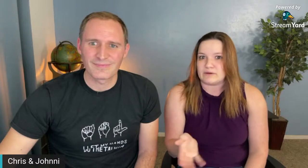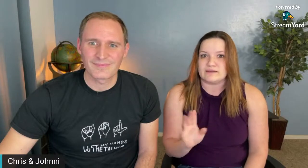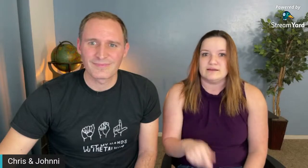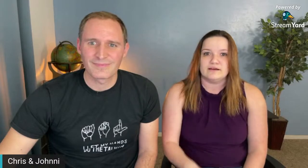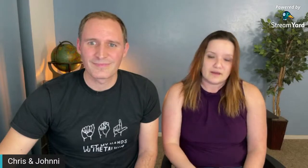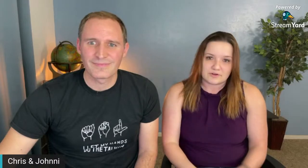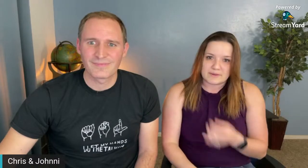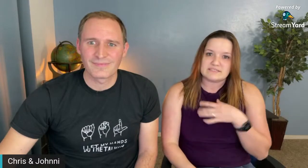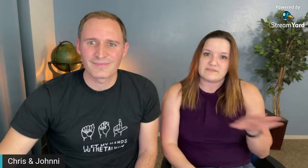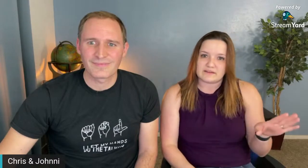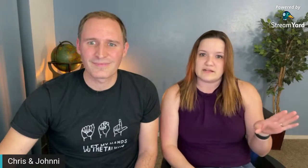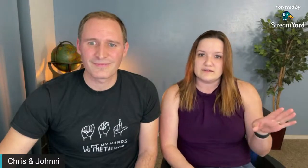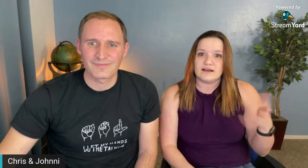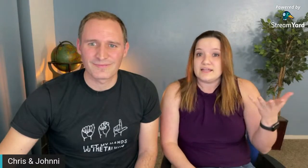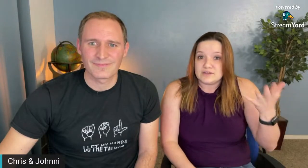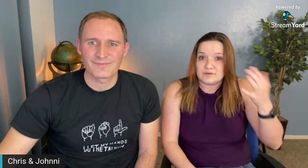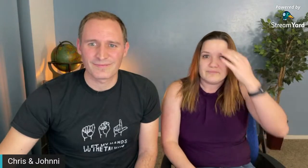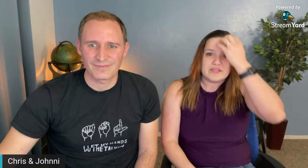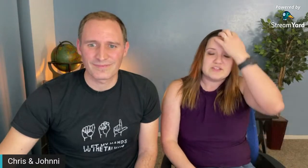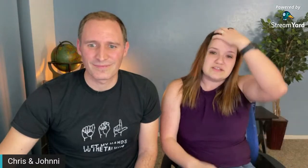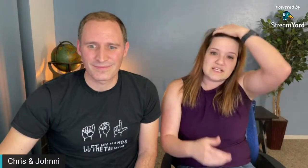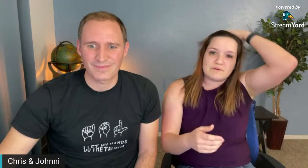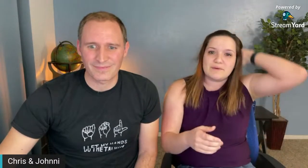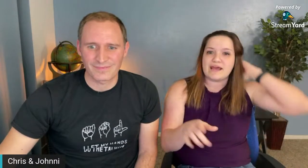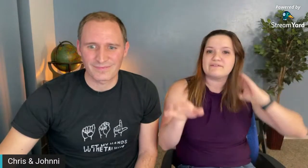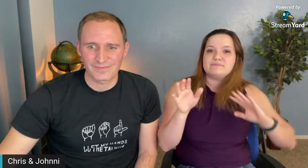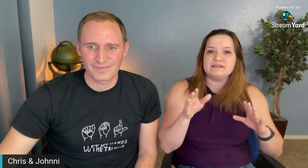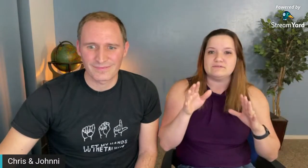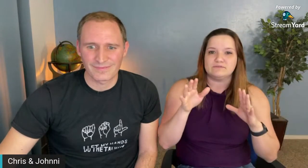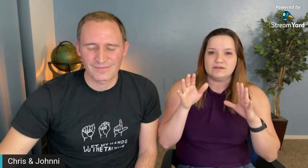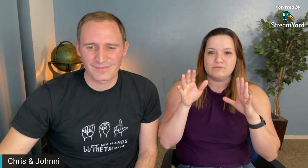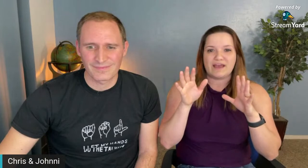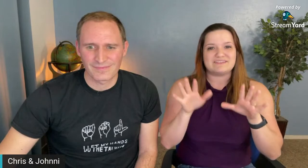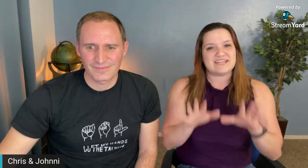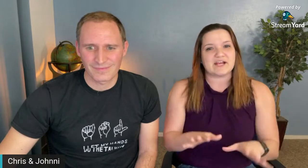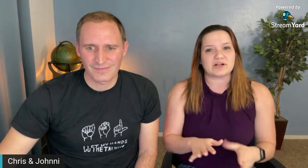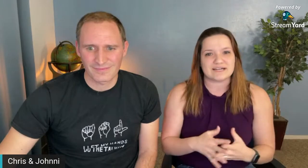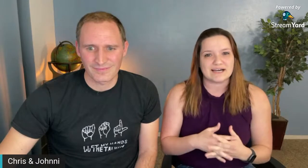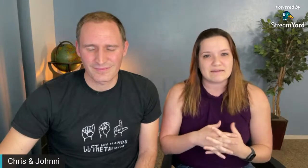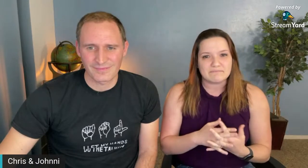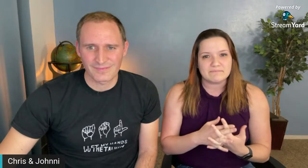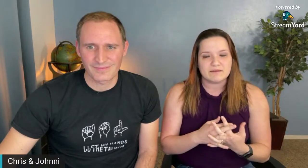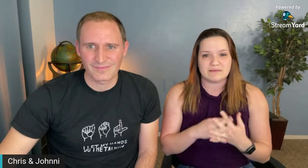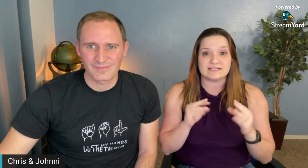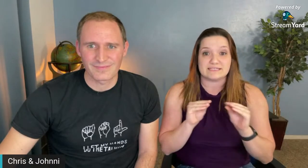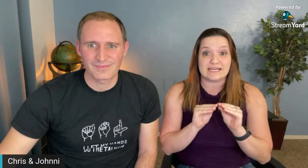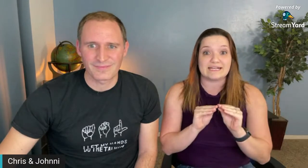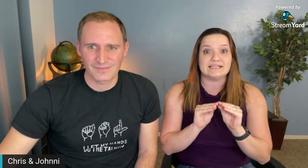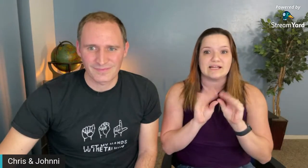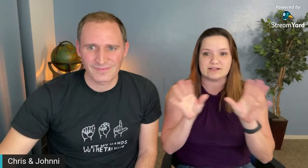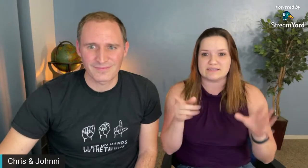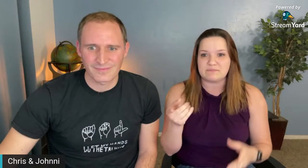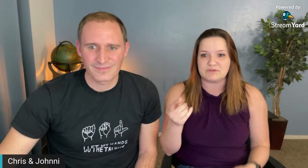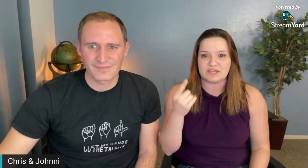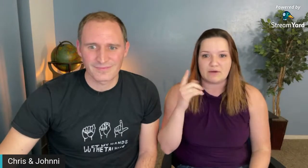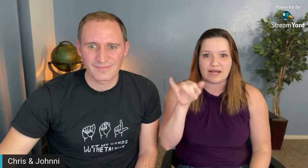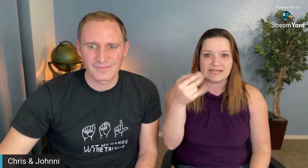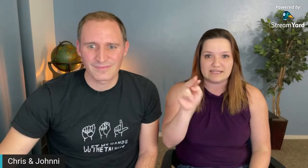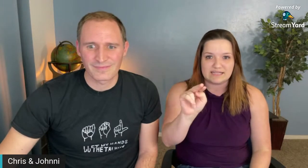way. I'll throw myself out there. I do. So that's why we have to take our time because, again, clarity. Some people thought when I did this,